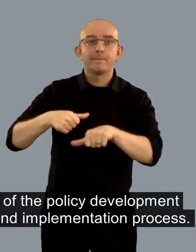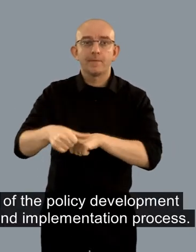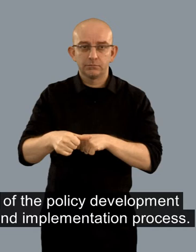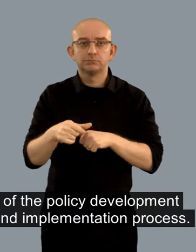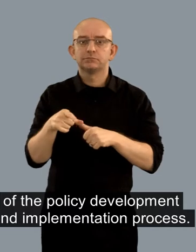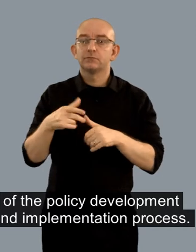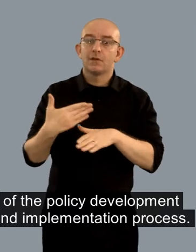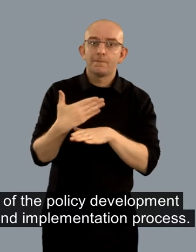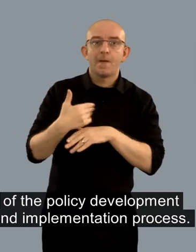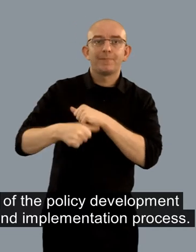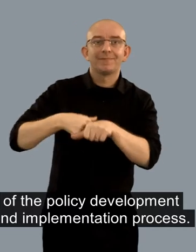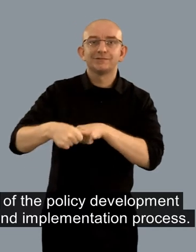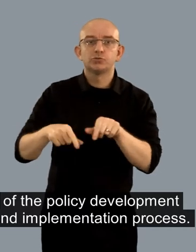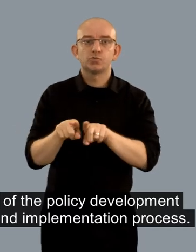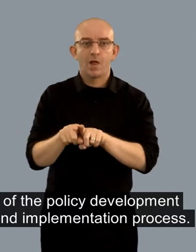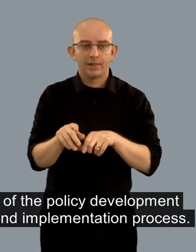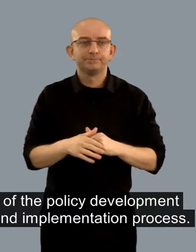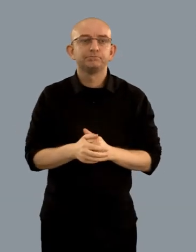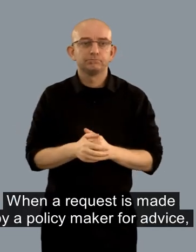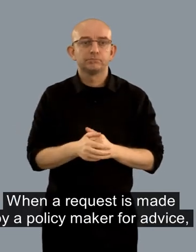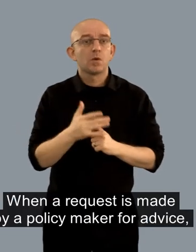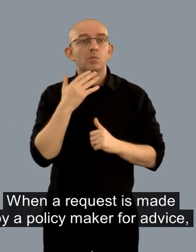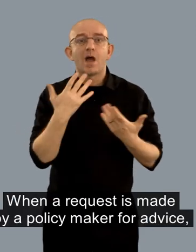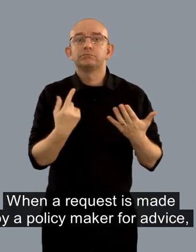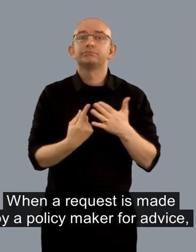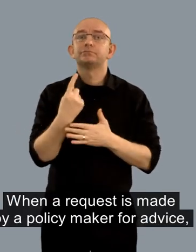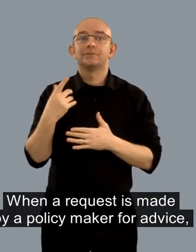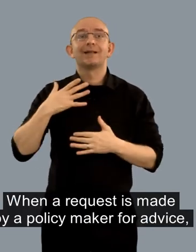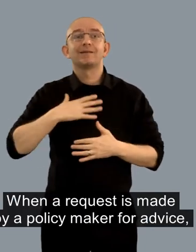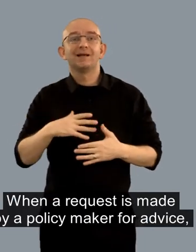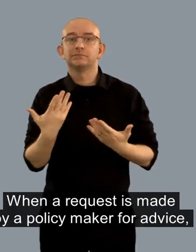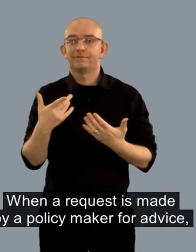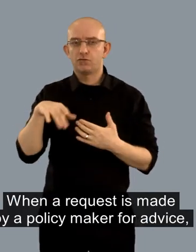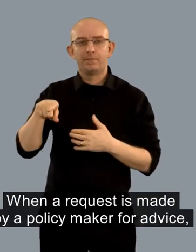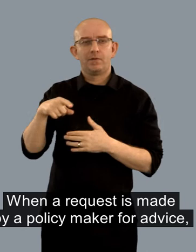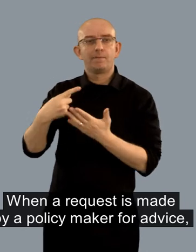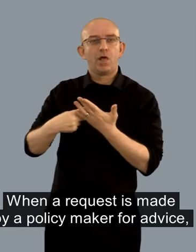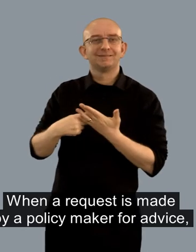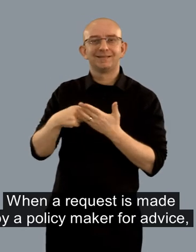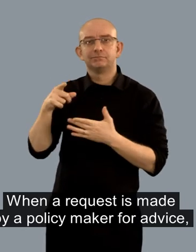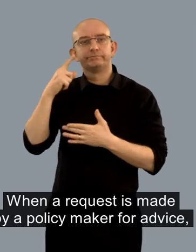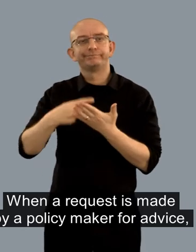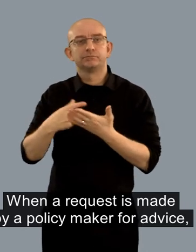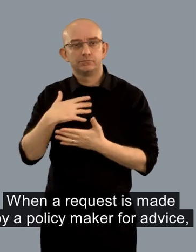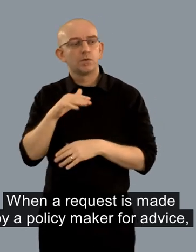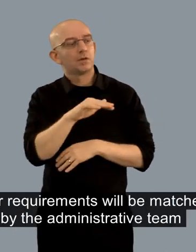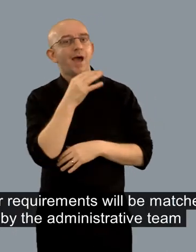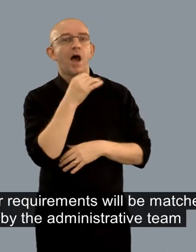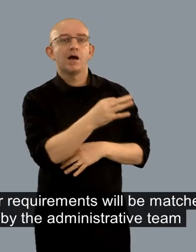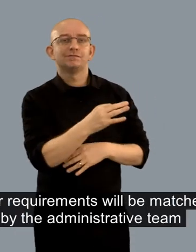and implementation process. When a request is made by a policymaker for advice,